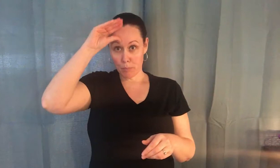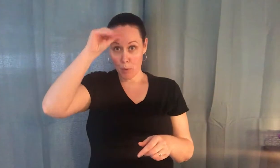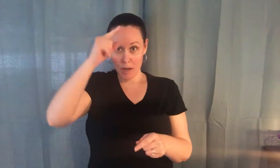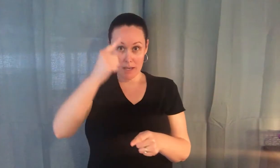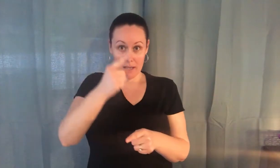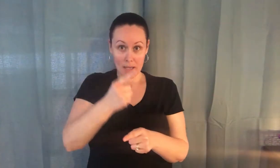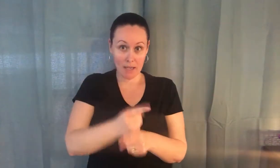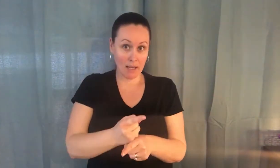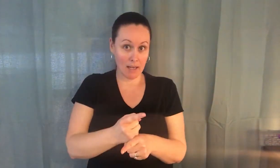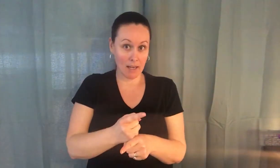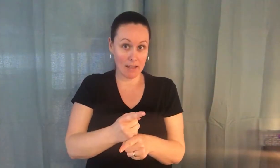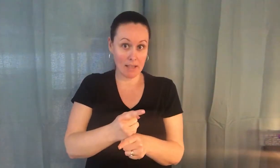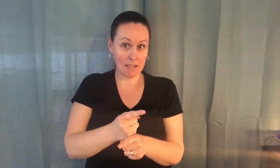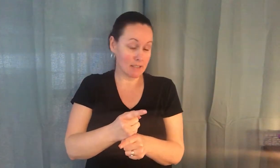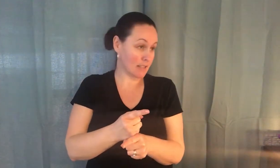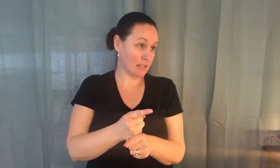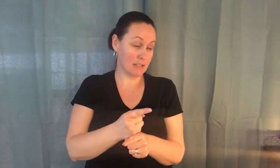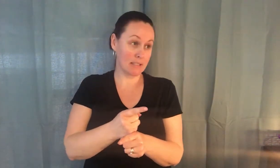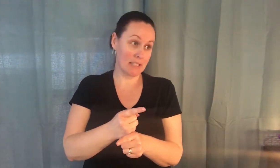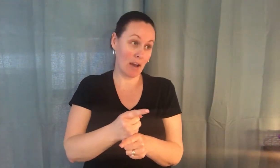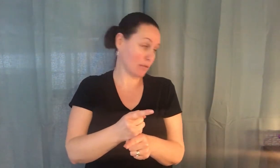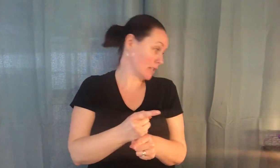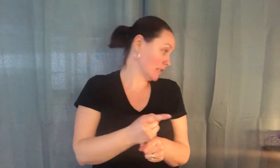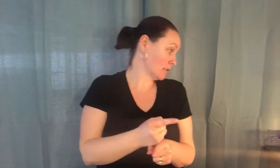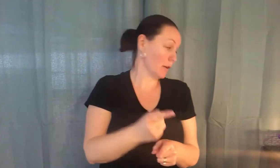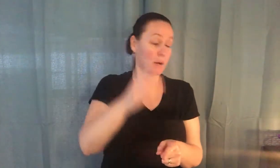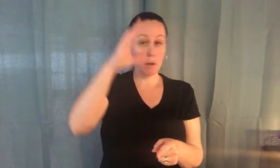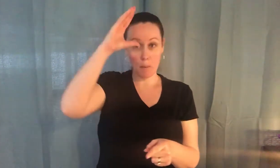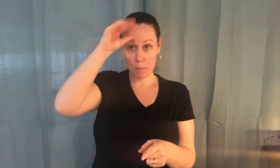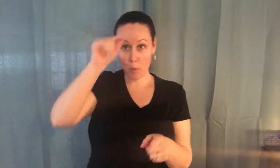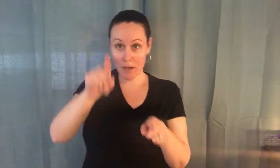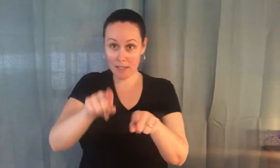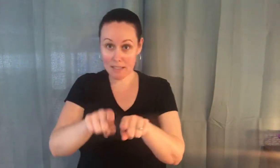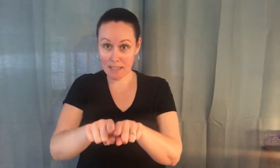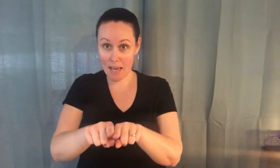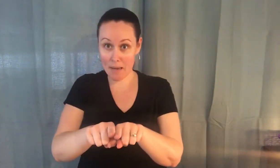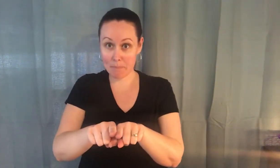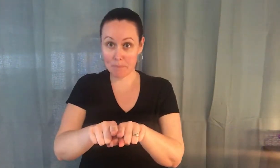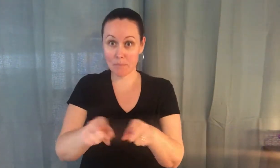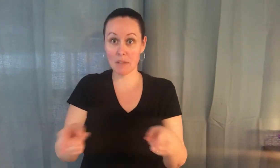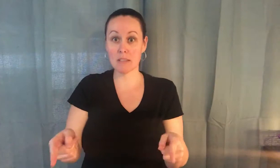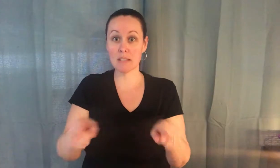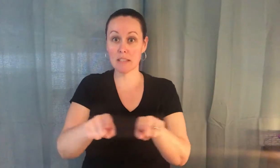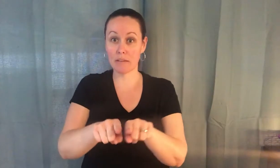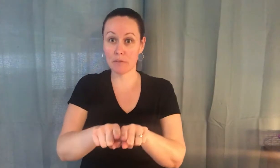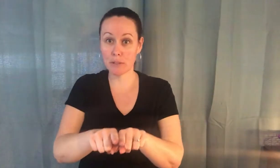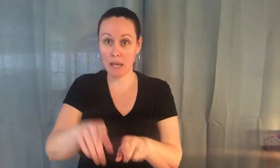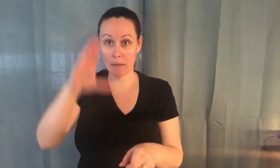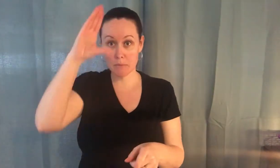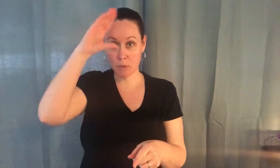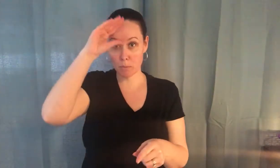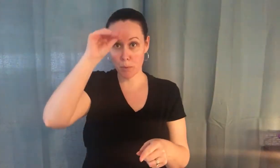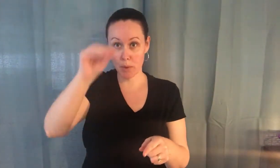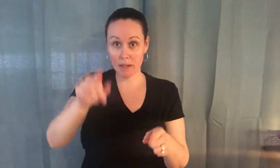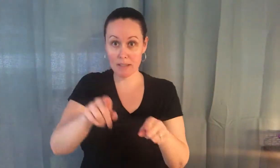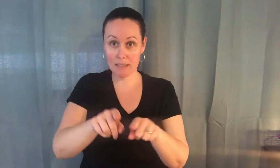boy, and then down here, or boy, same. This is the sign for same. So boy,